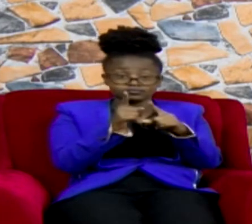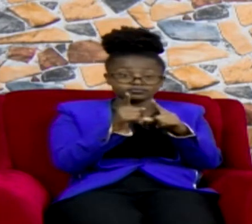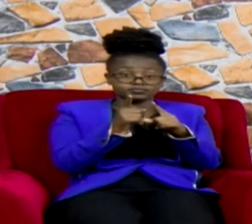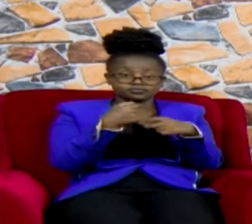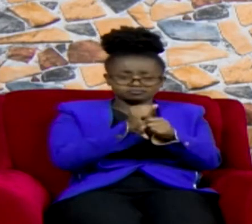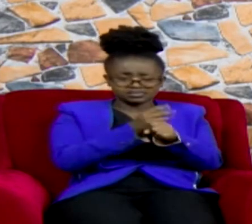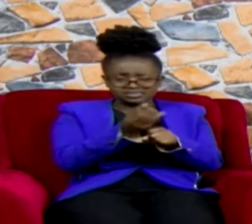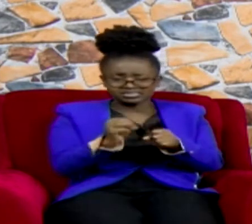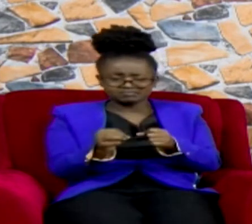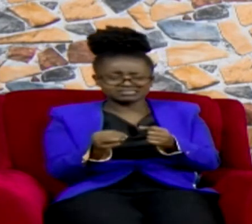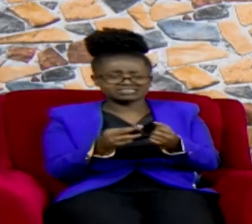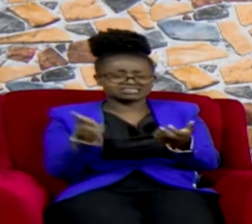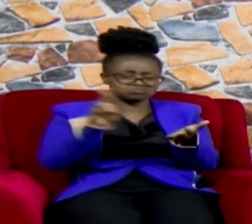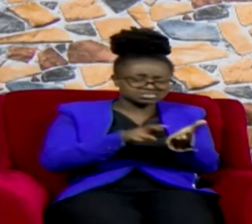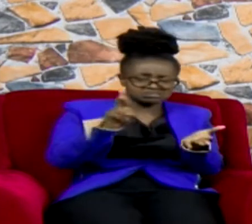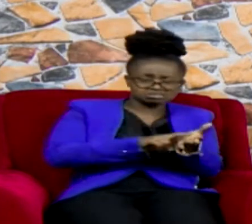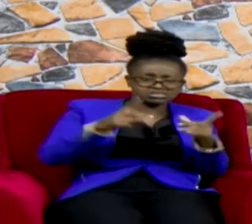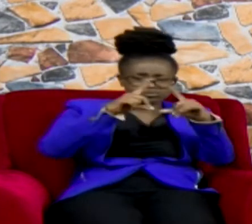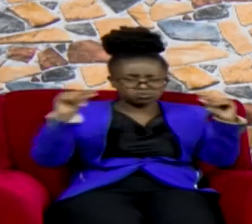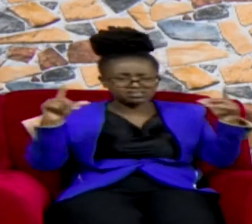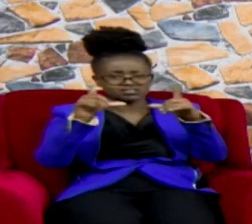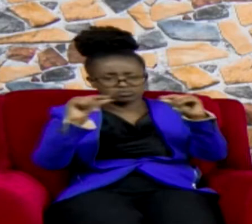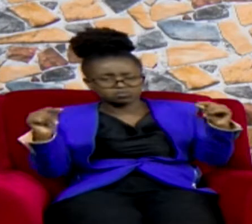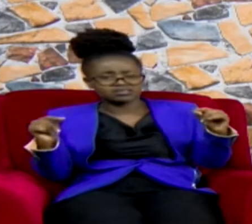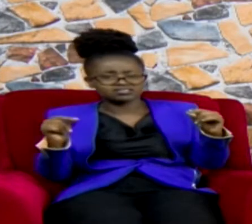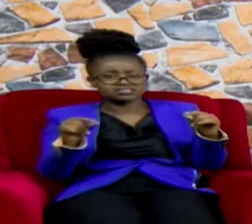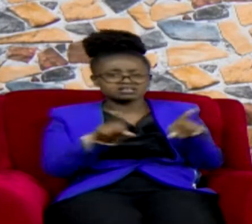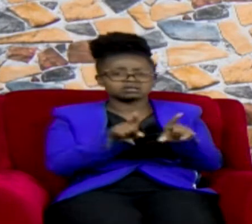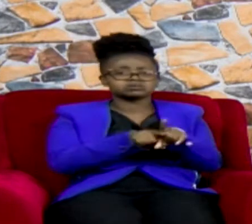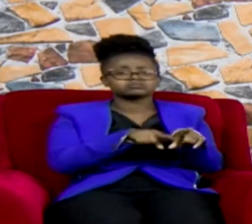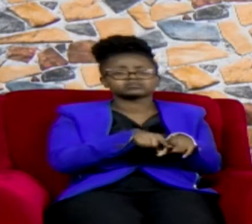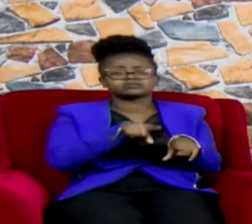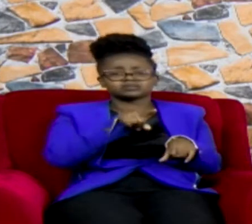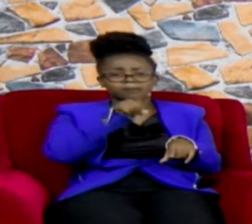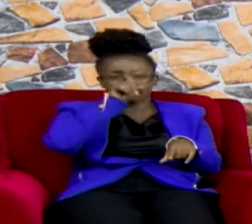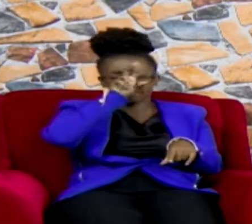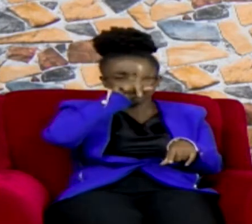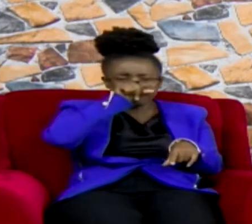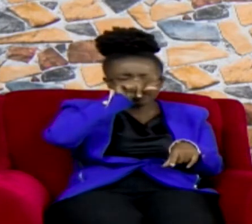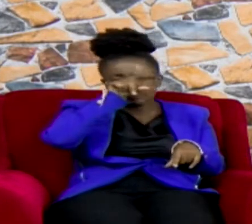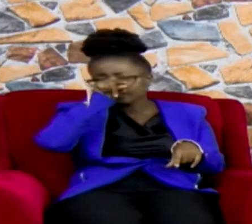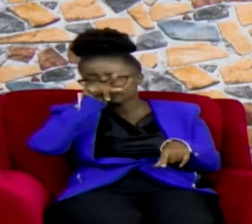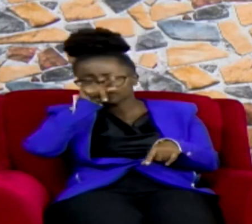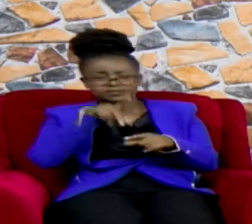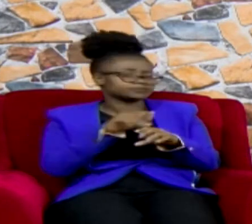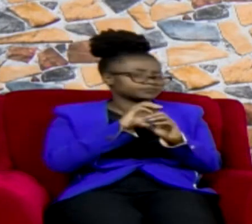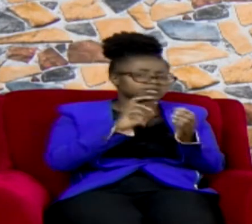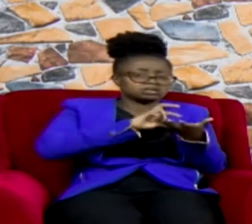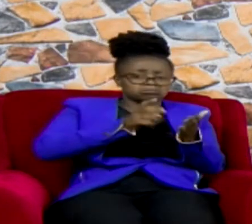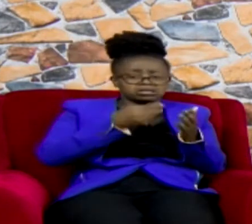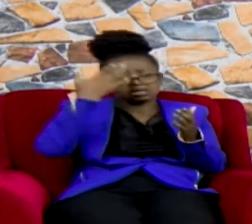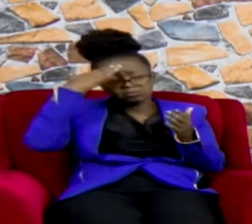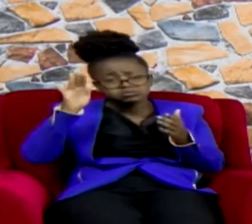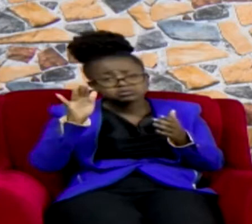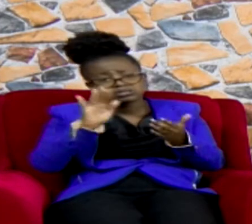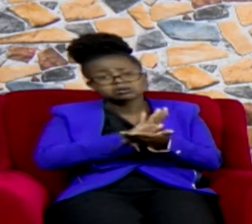make them to repeat words, like a parrot, and they don't know the meaning of these words, it has